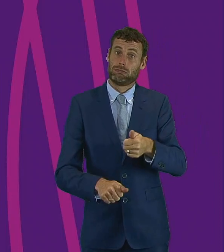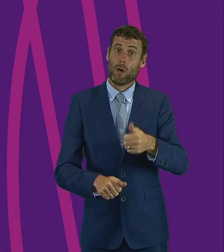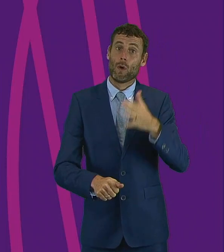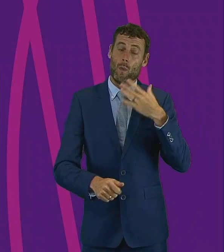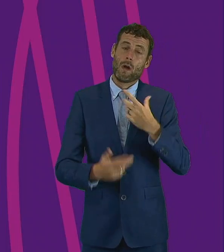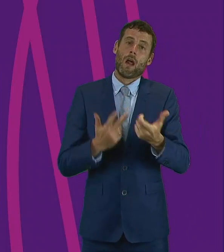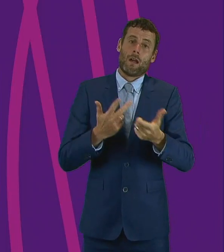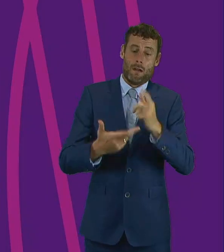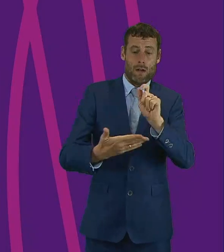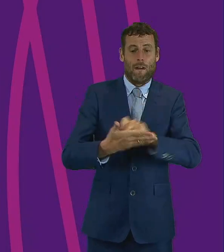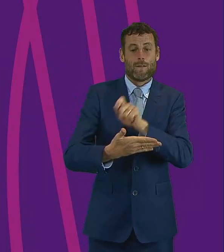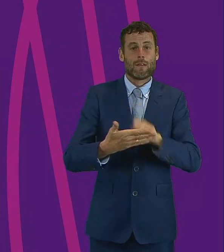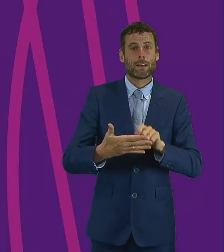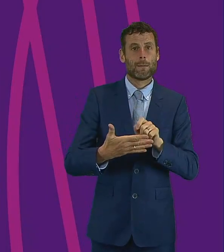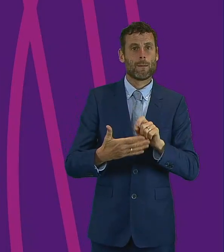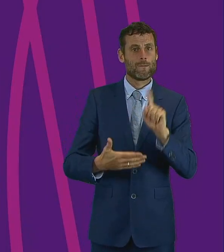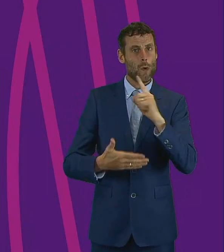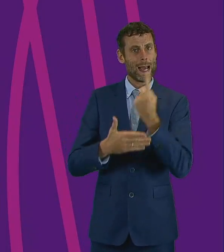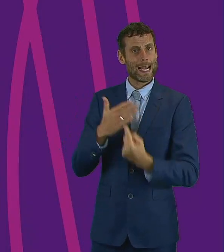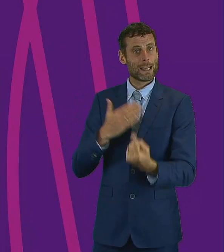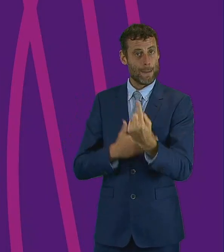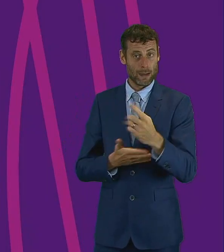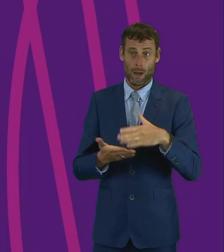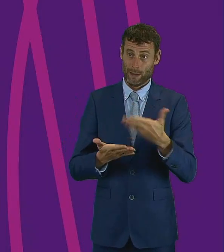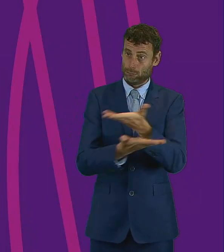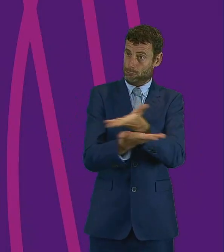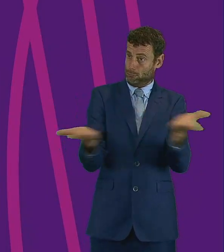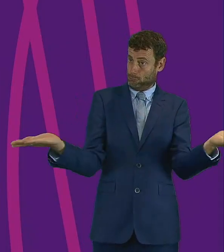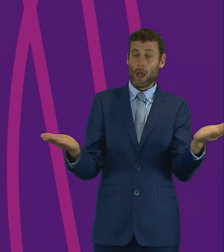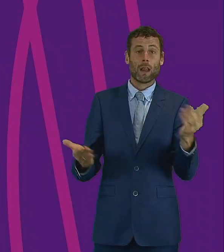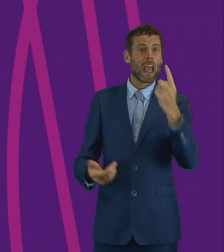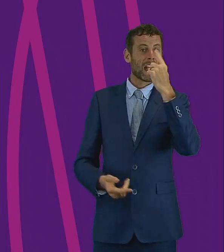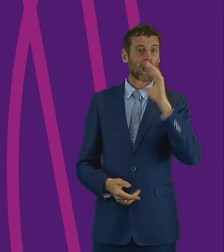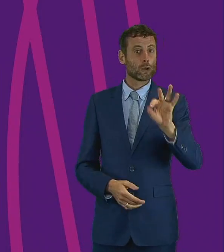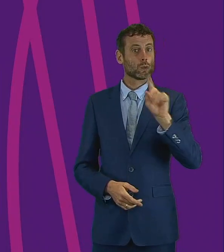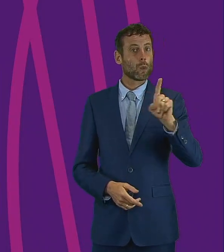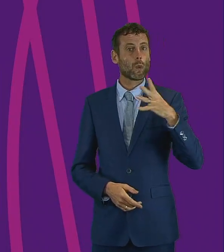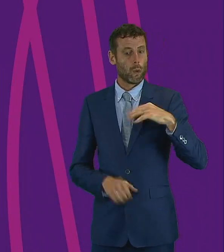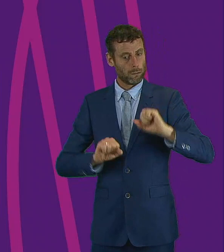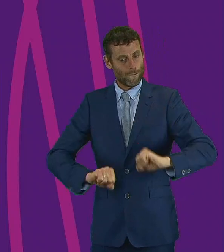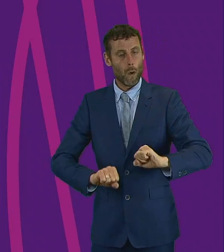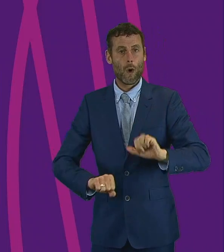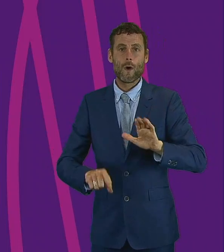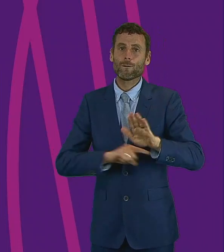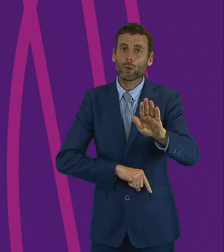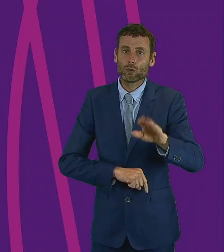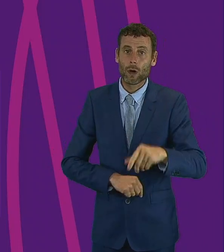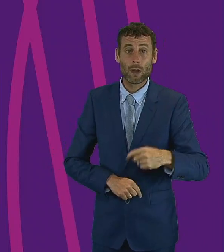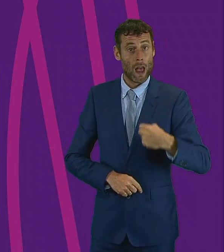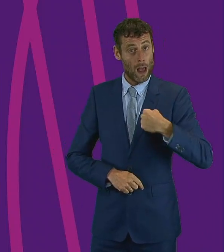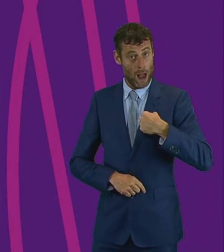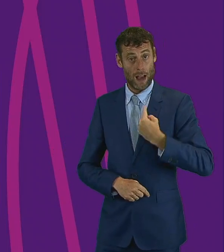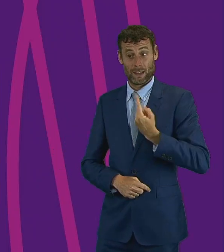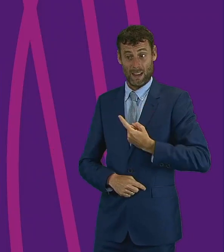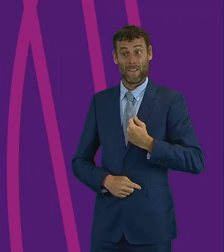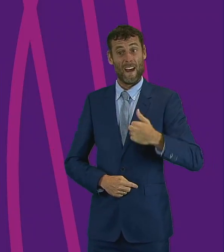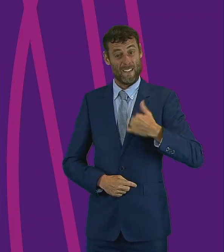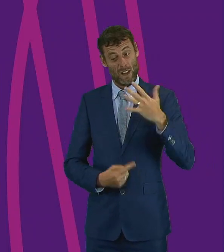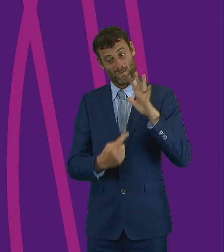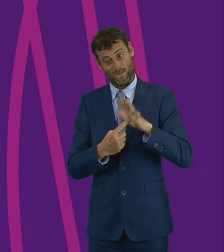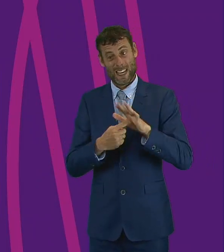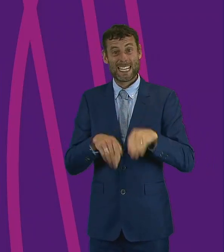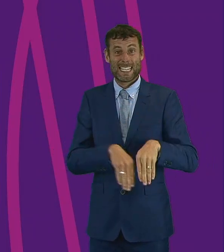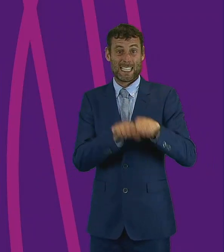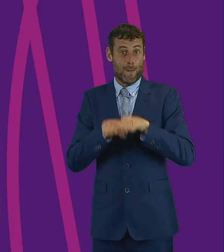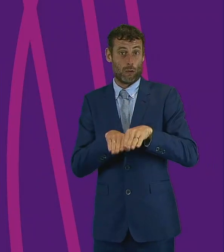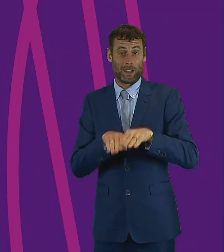on independence, people then will have the right to choose Scotland's future. Fundamentally, Presiding Officer, I believe in democracy. I think we now know